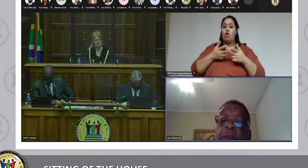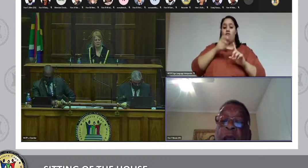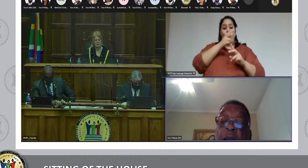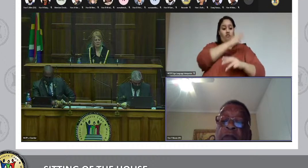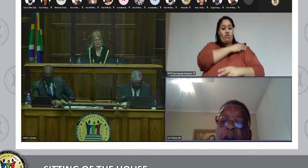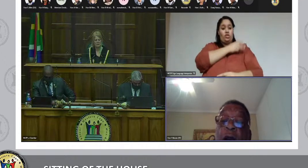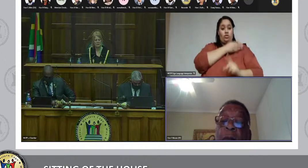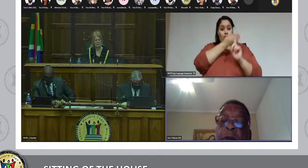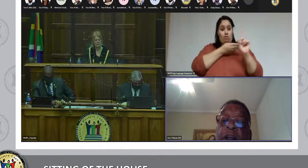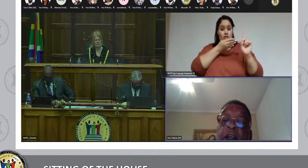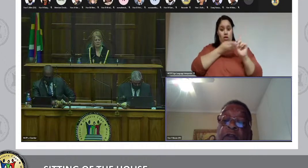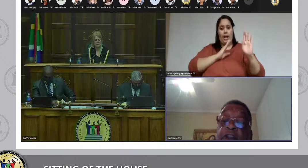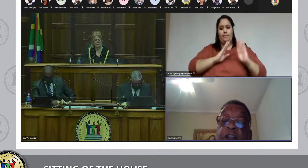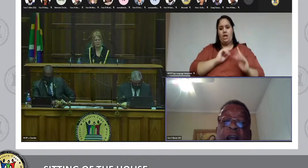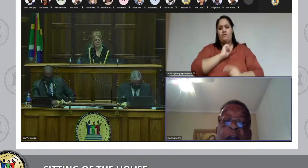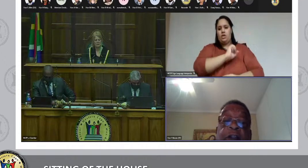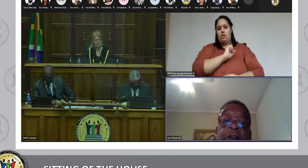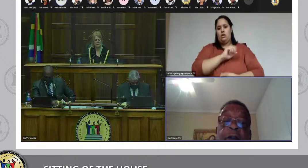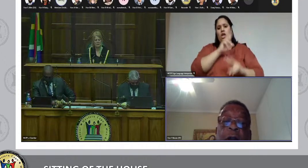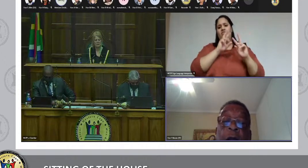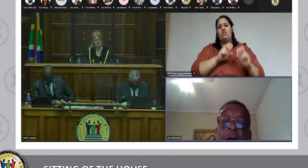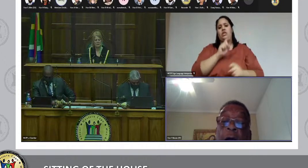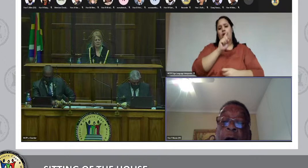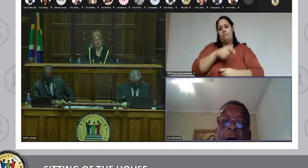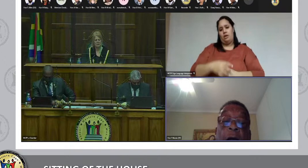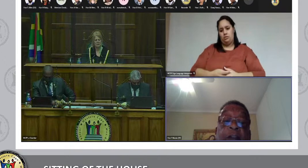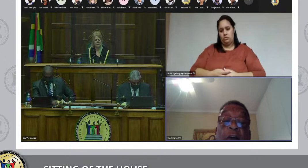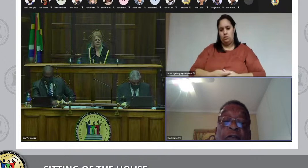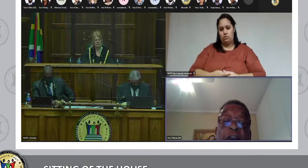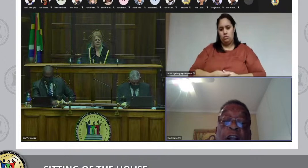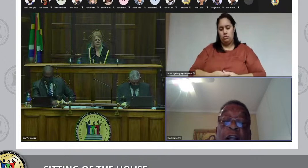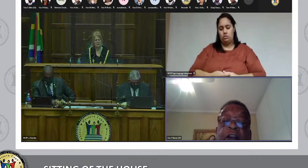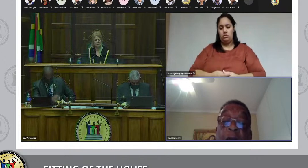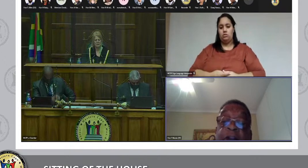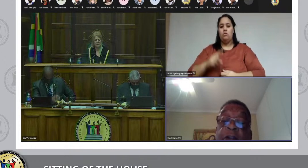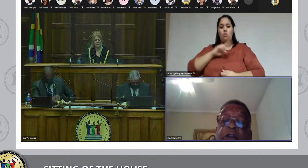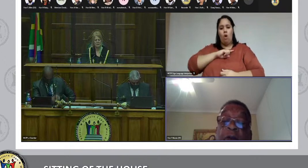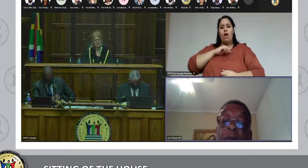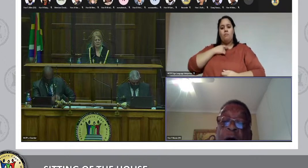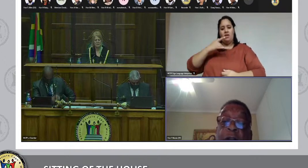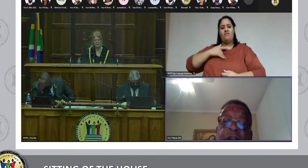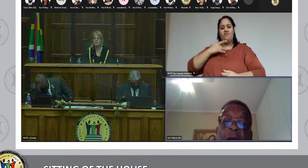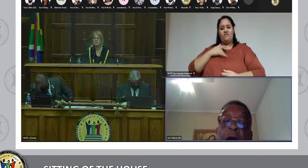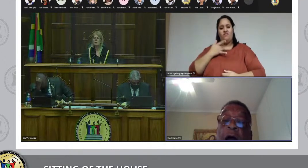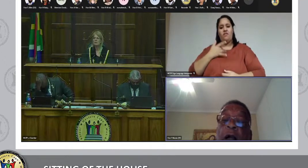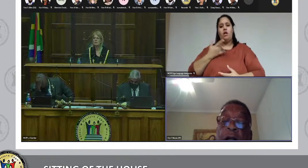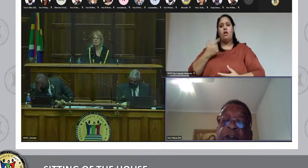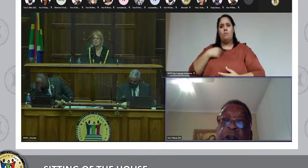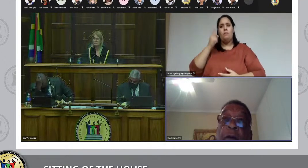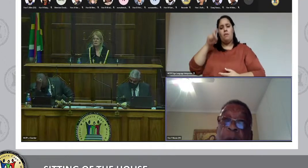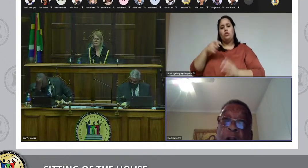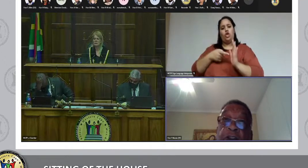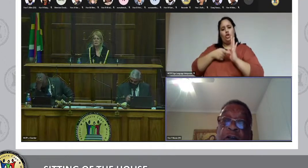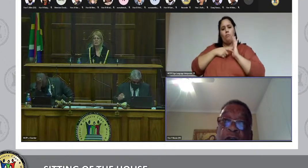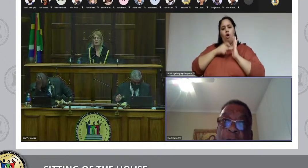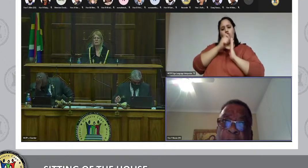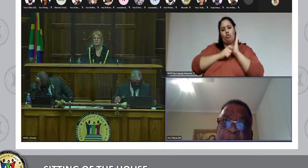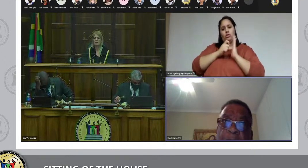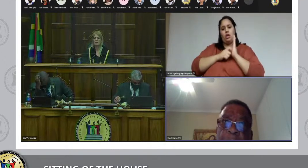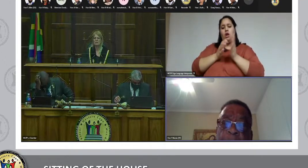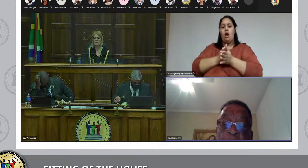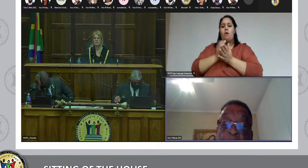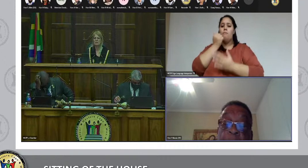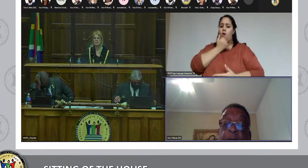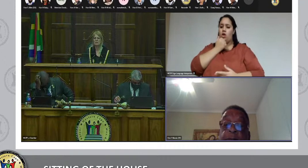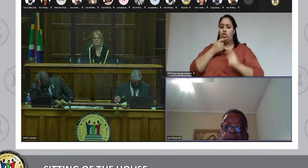official's behavior be investigated, as I feel entitled to demand a written apology from